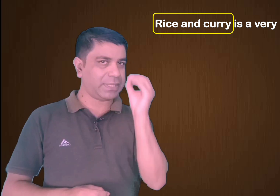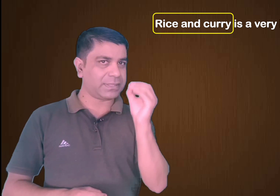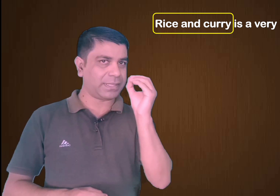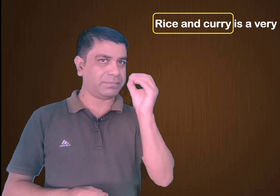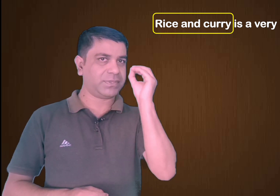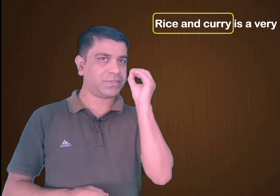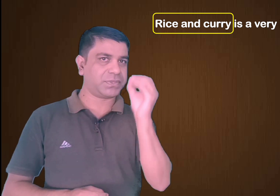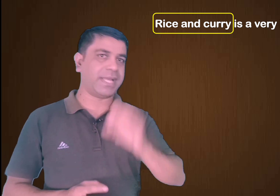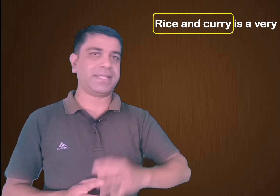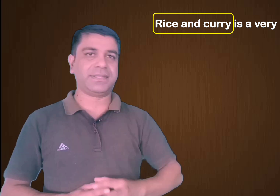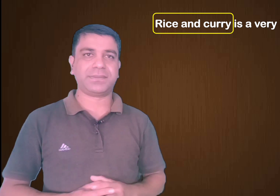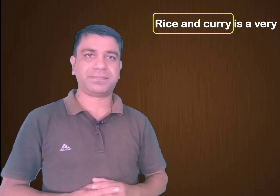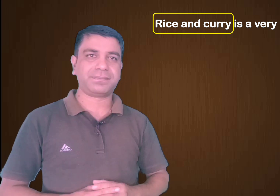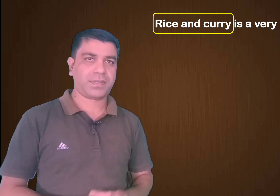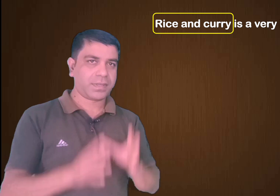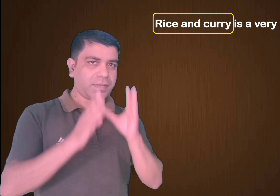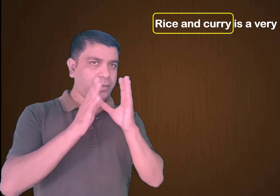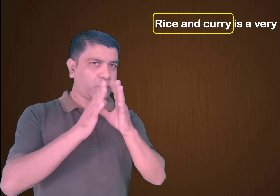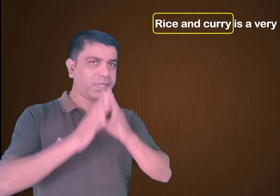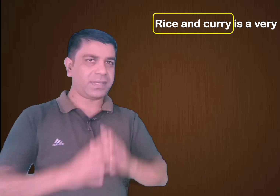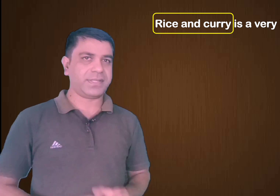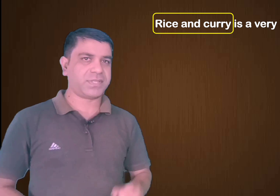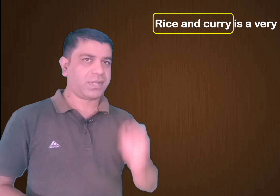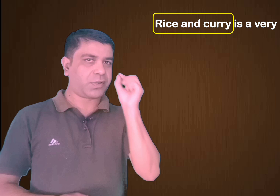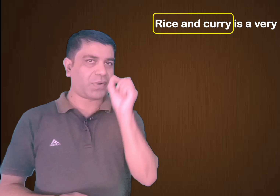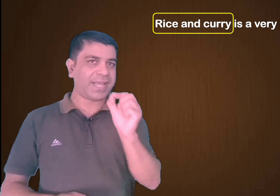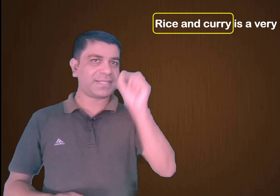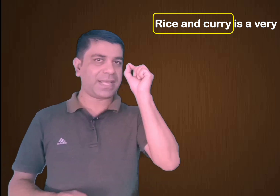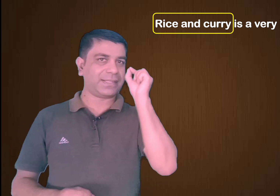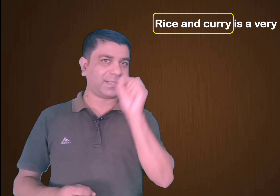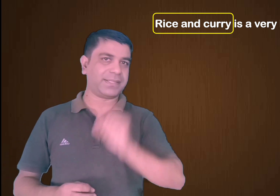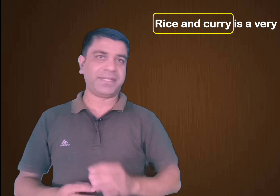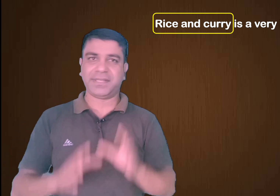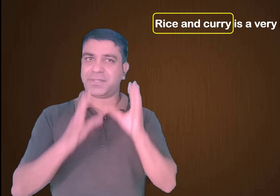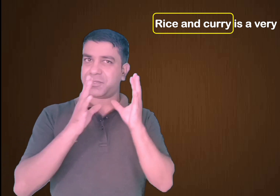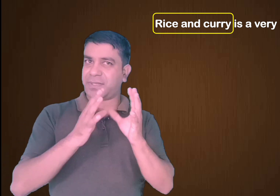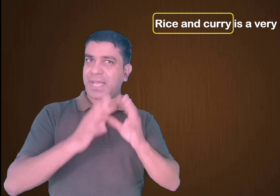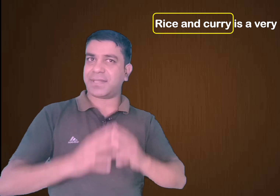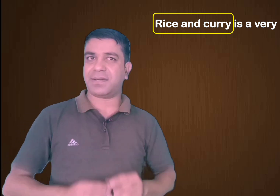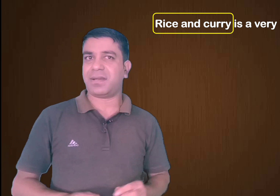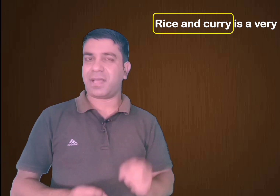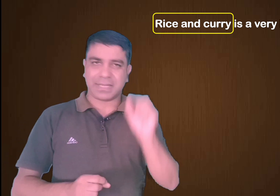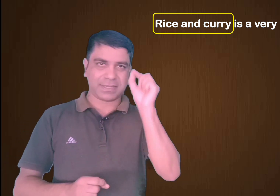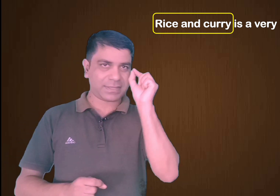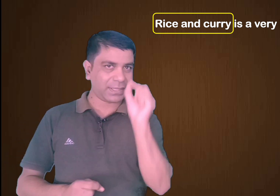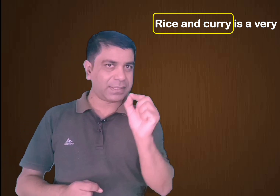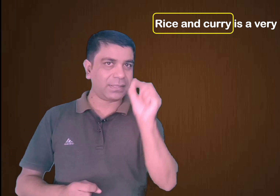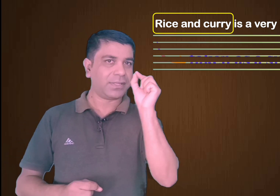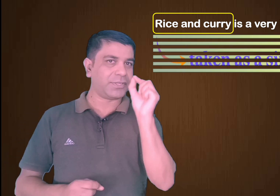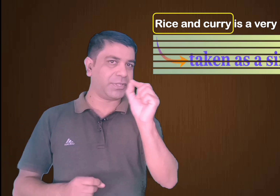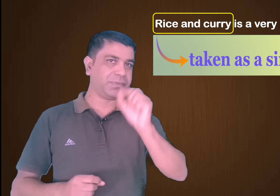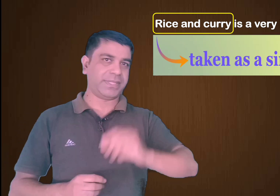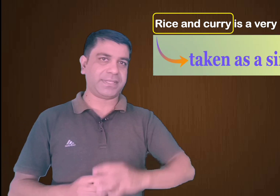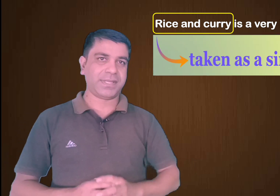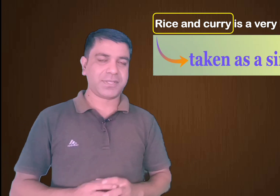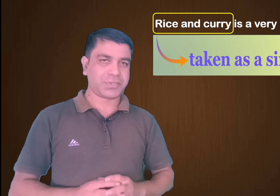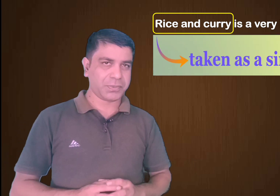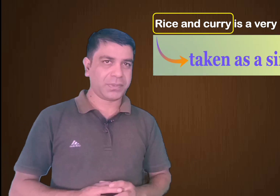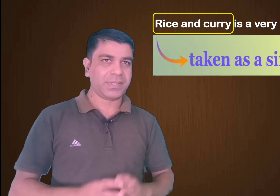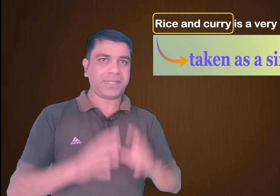eat them together. We eat rice and curry together as a single unit. So, it